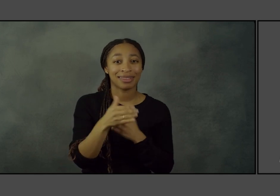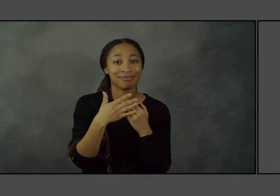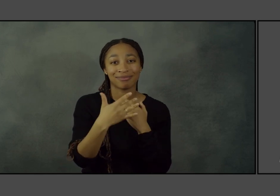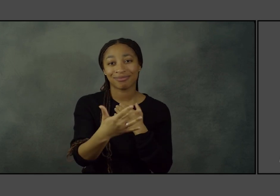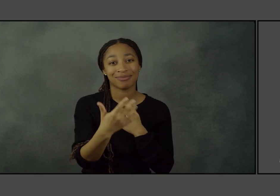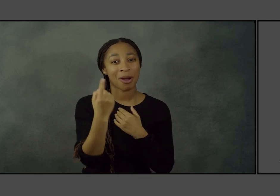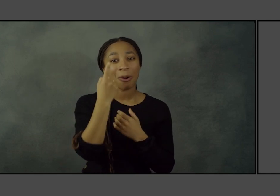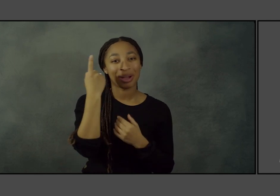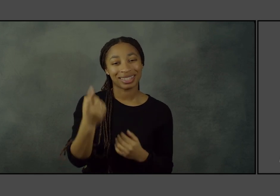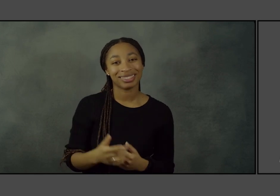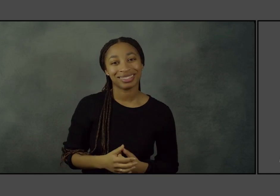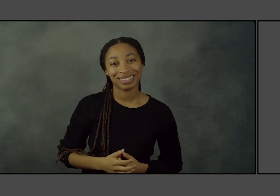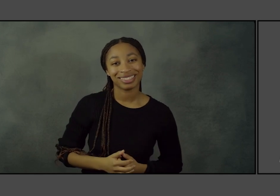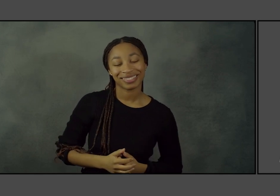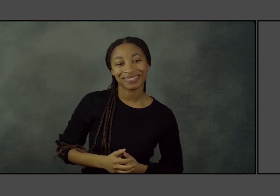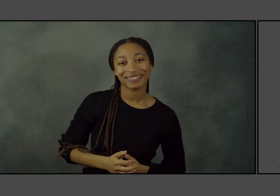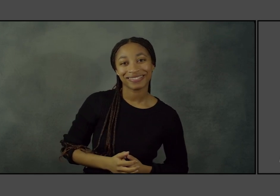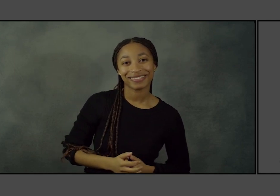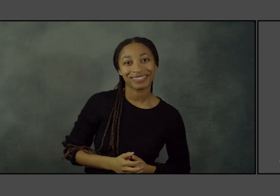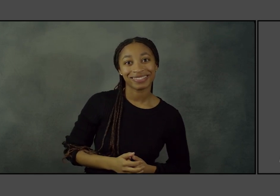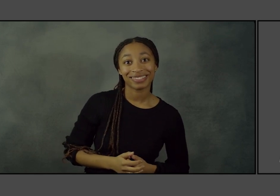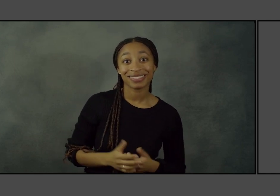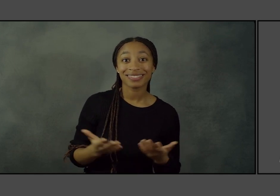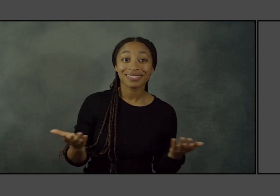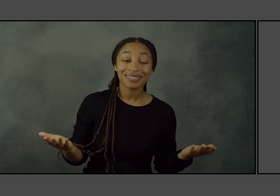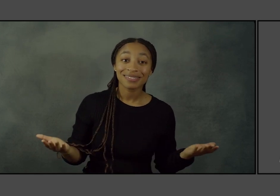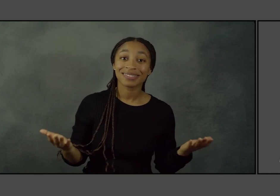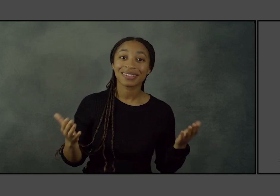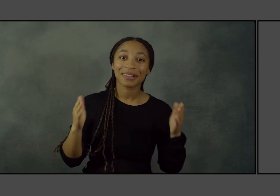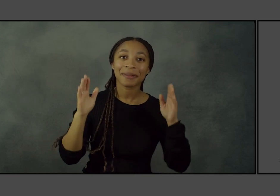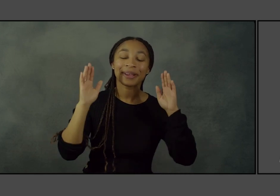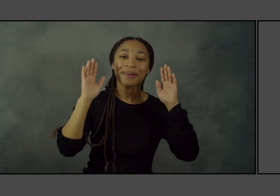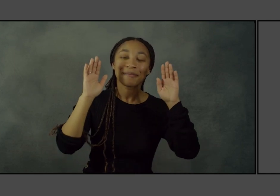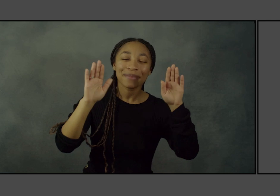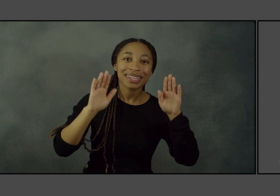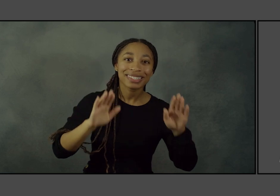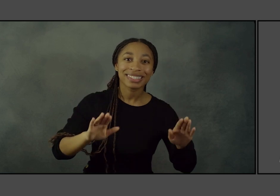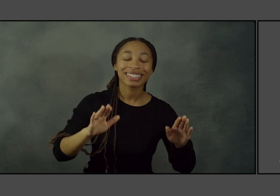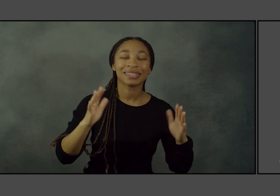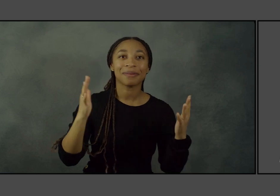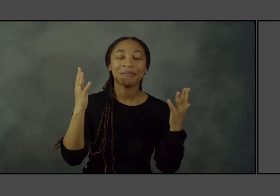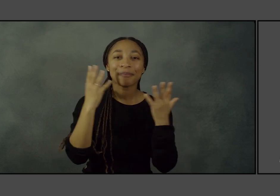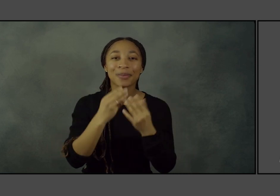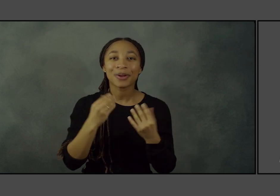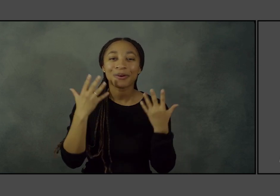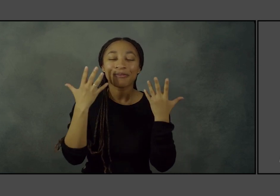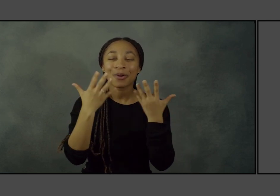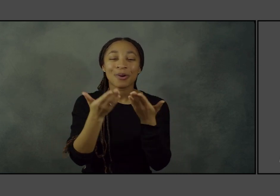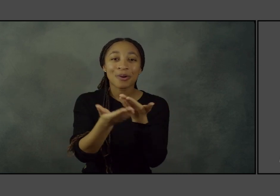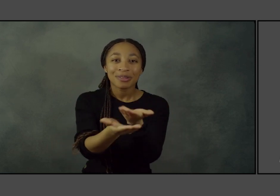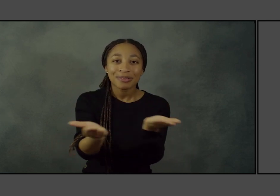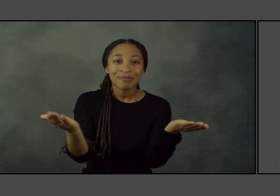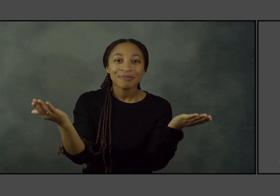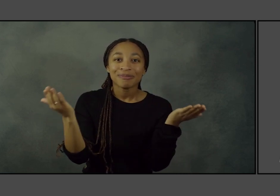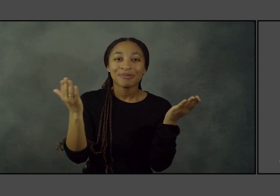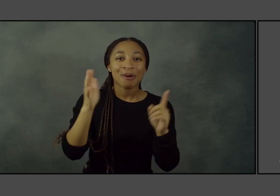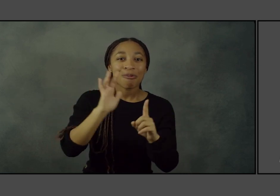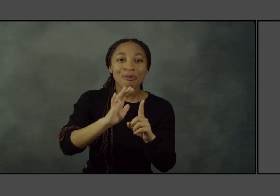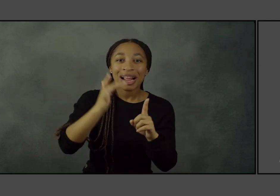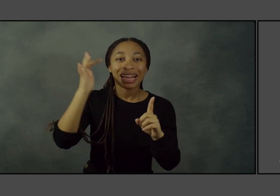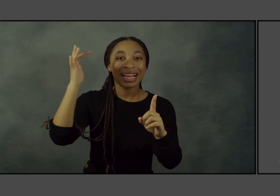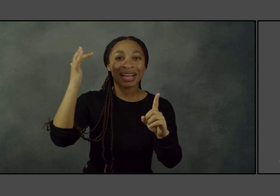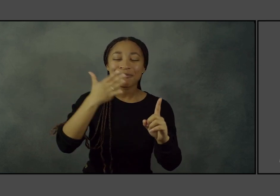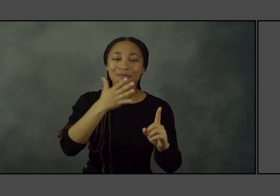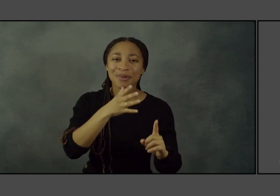So amazing and beautiful and radiant women carrying so much forward for